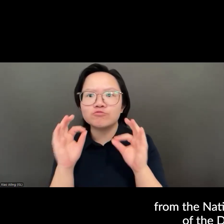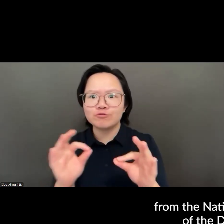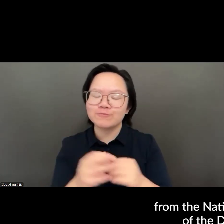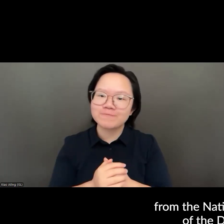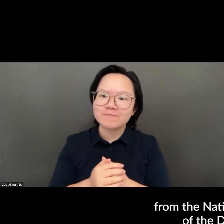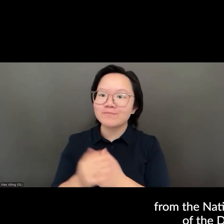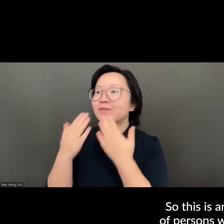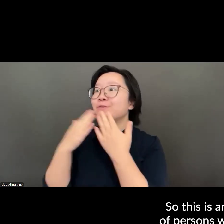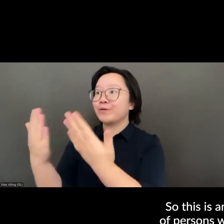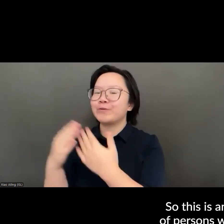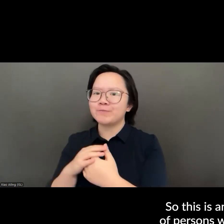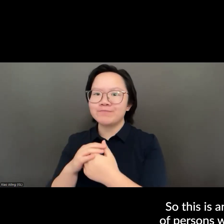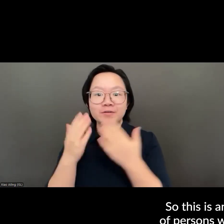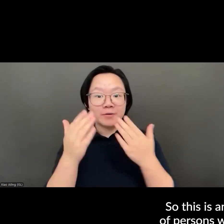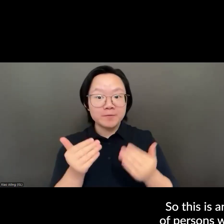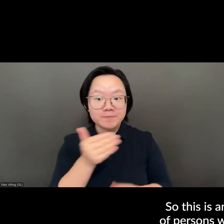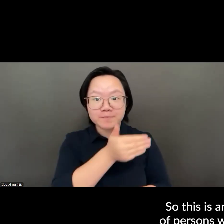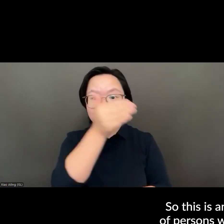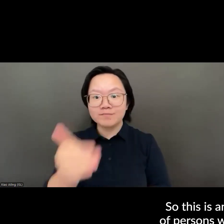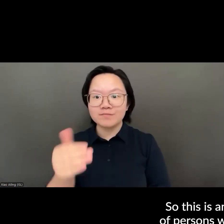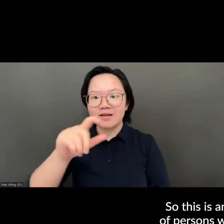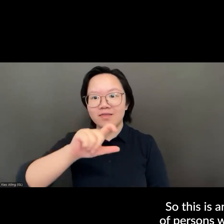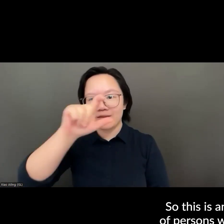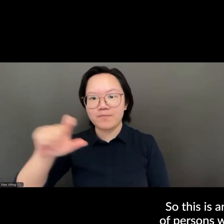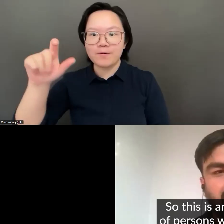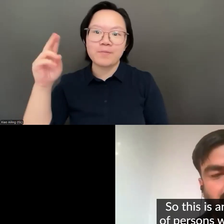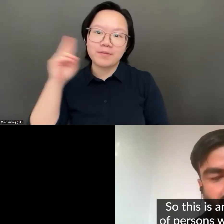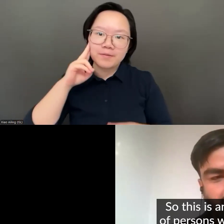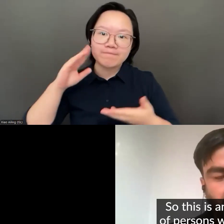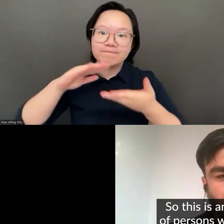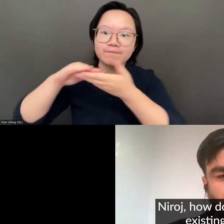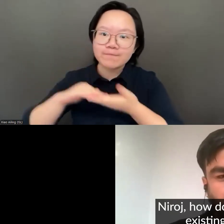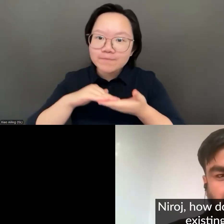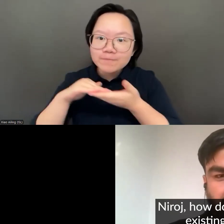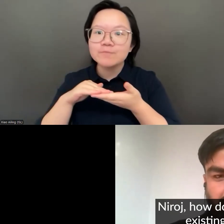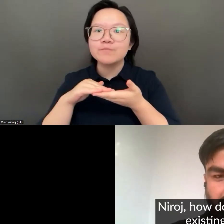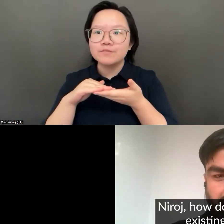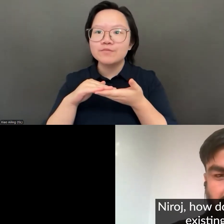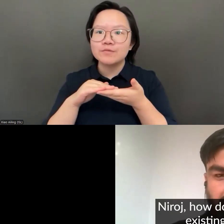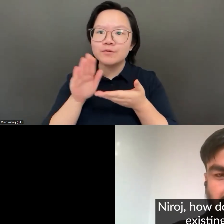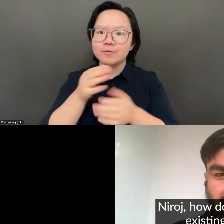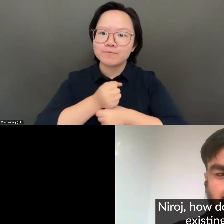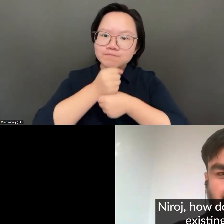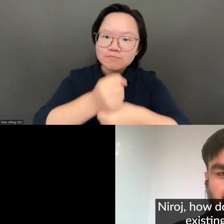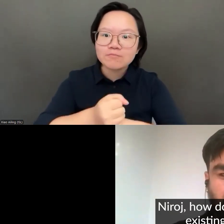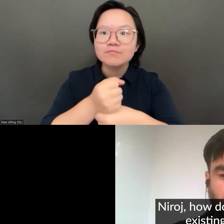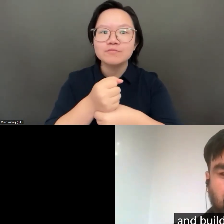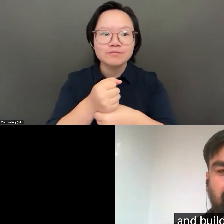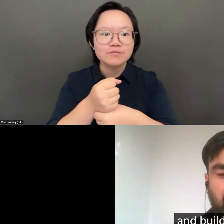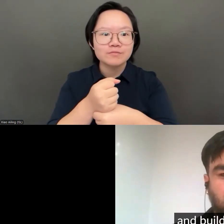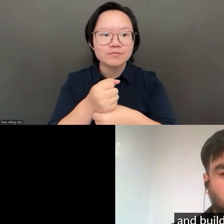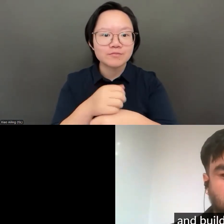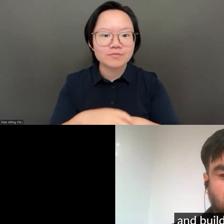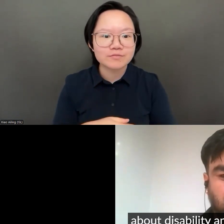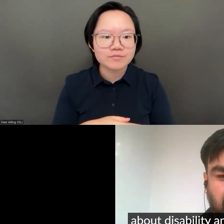Federation of the Deaf Nepal. So this is an organization of persons with disabilities. Neeraj, how do you challenge existing attitudes and